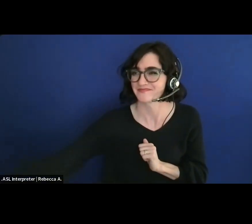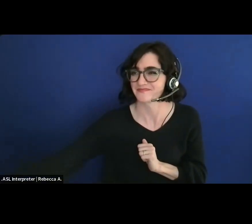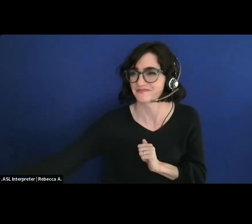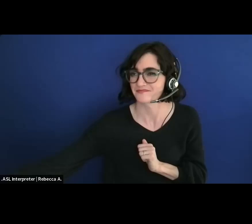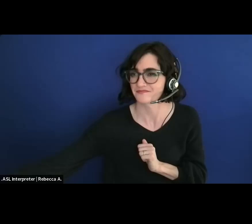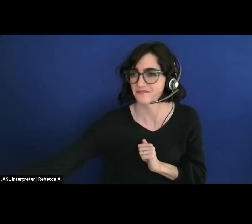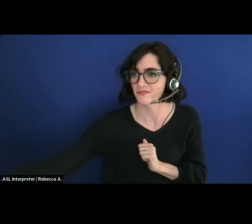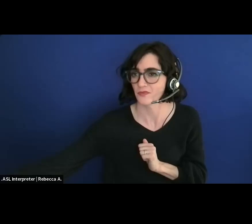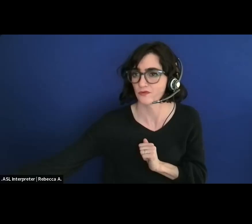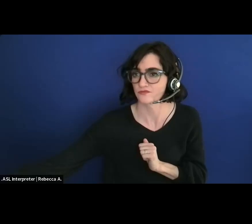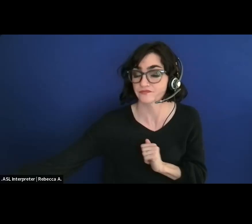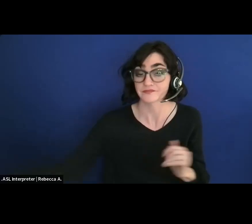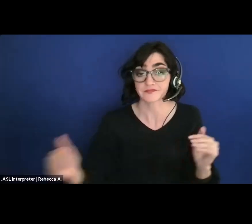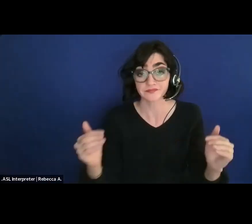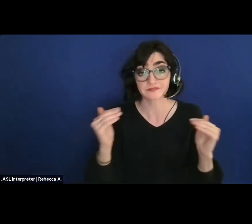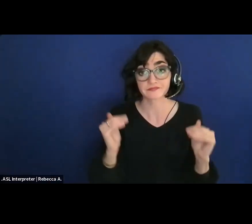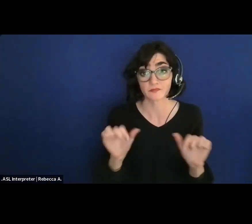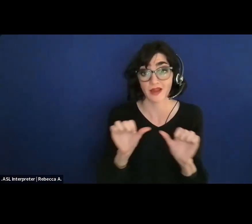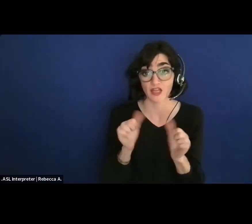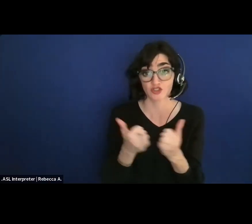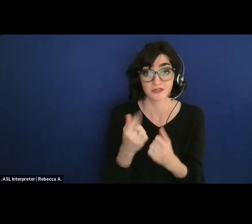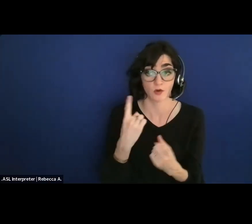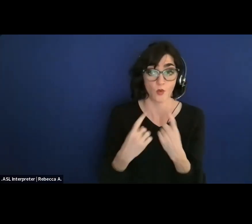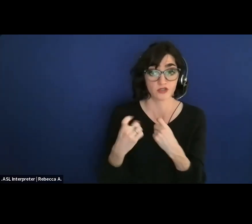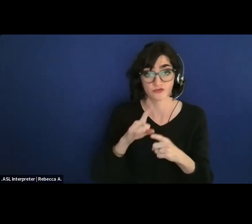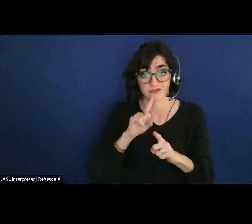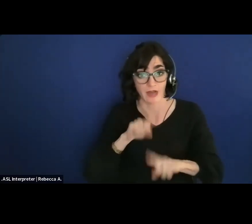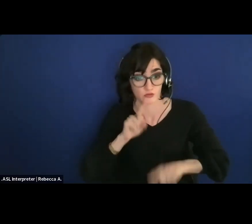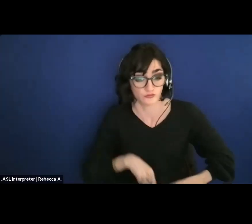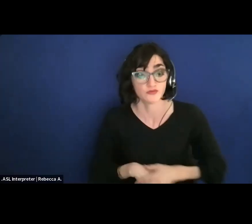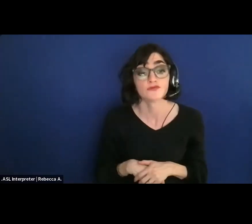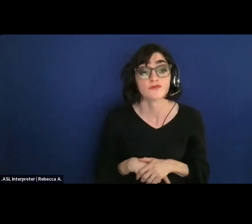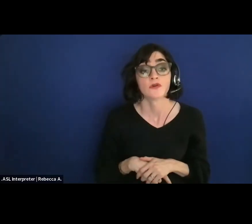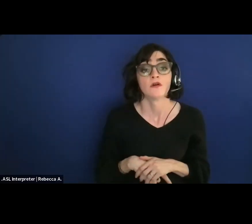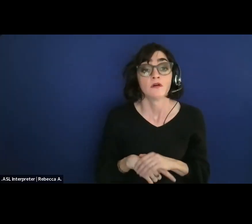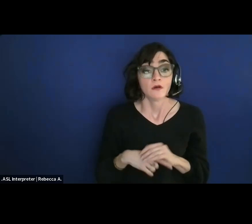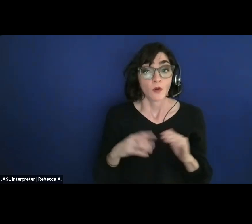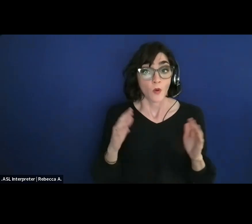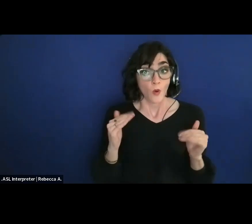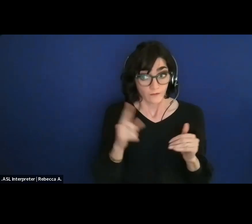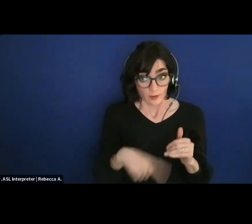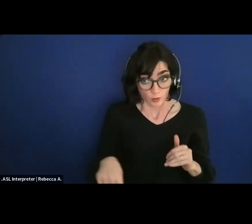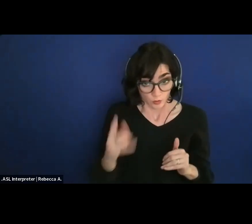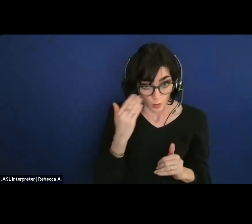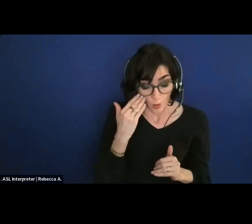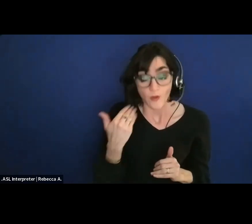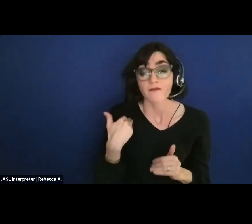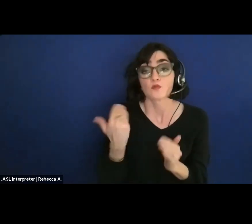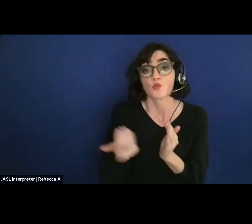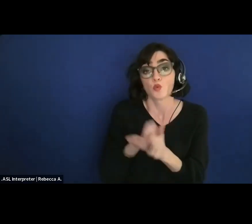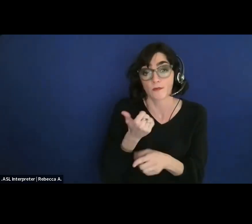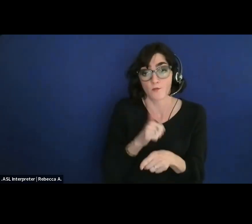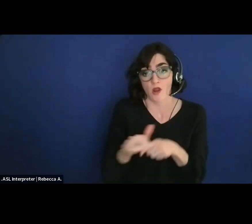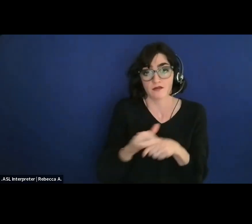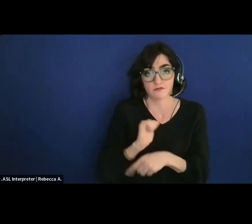agency Q&A. So as hopefully most of you know, we've implemented a new practice that